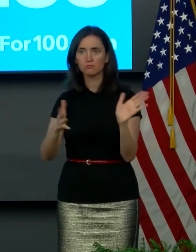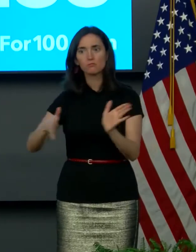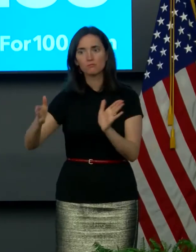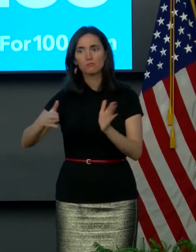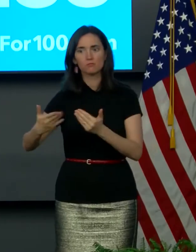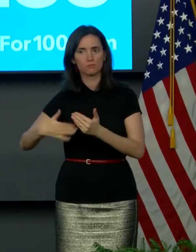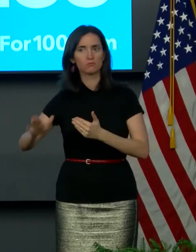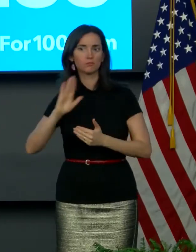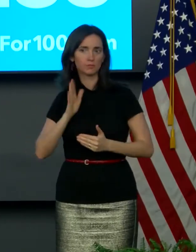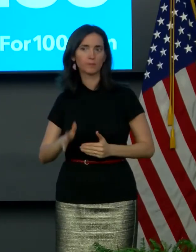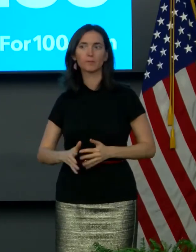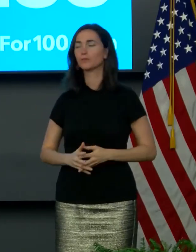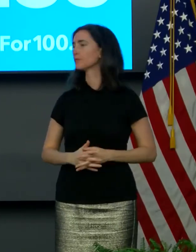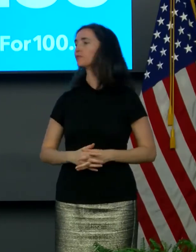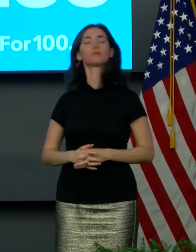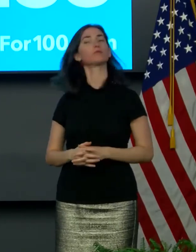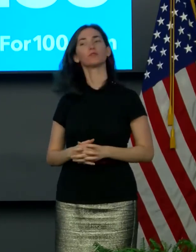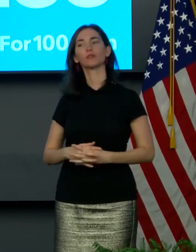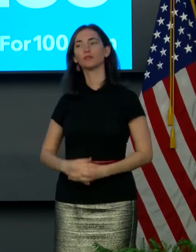forward.